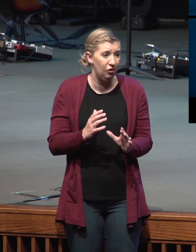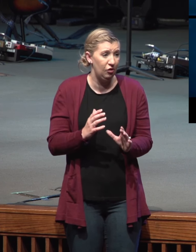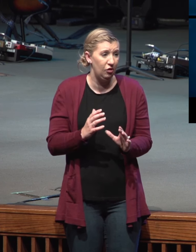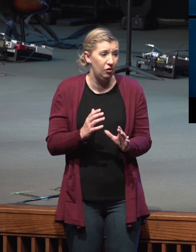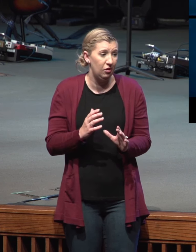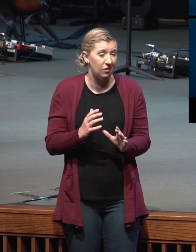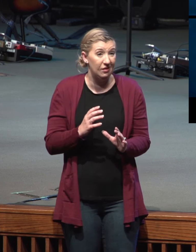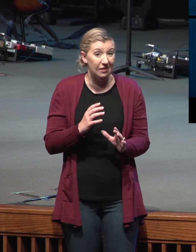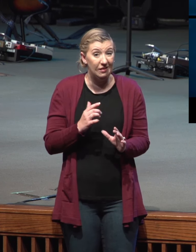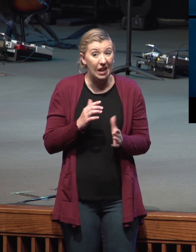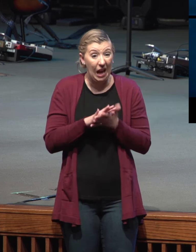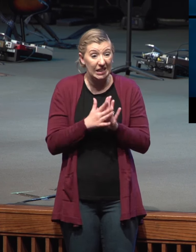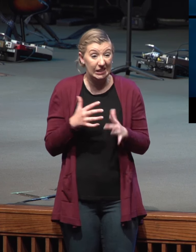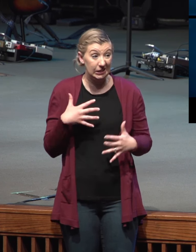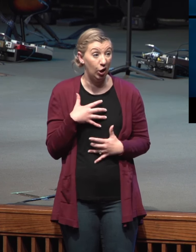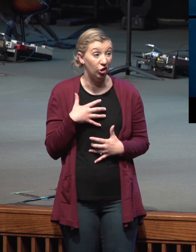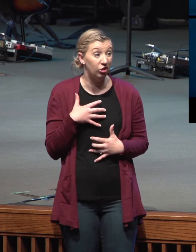I get scared.